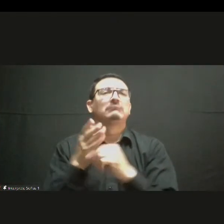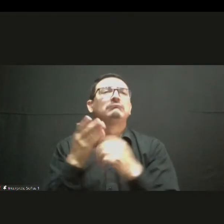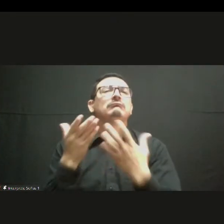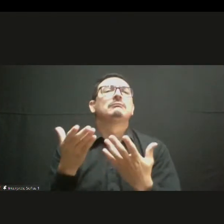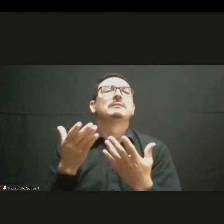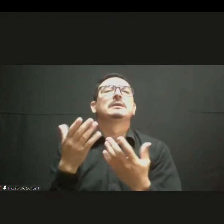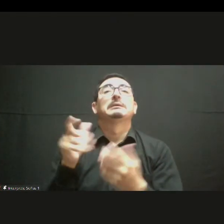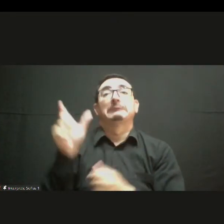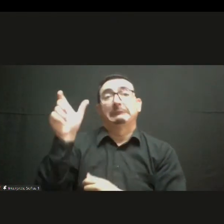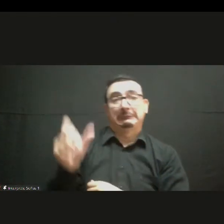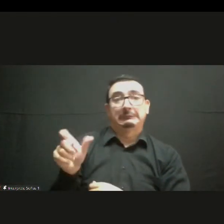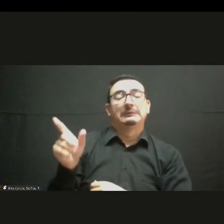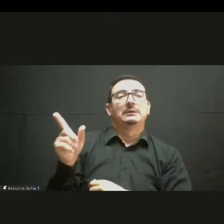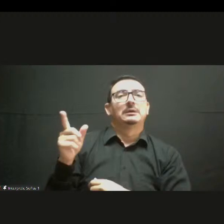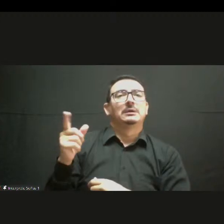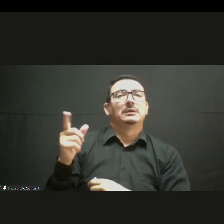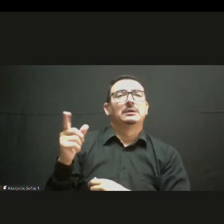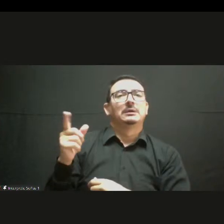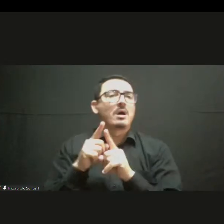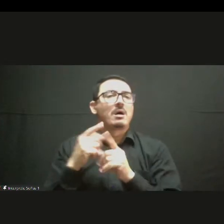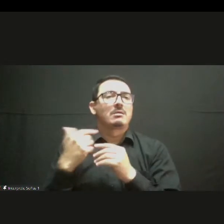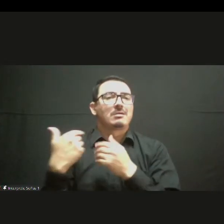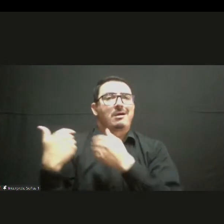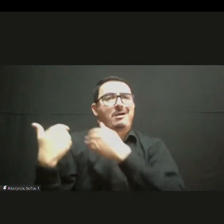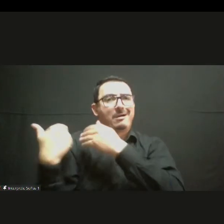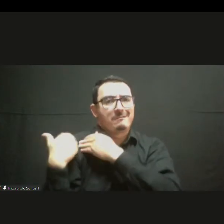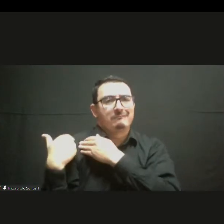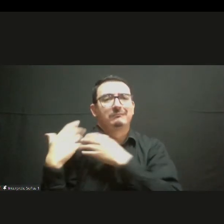ahead for 5-6 minutes.